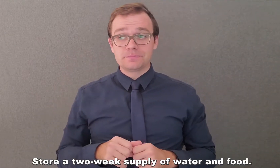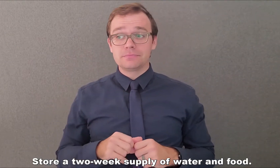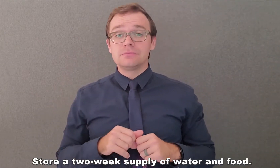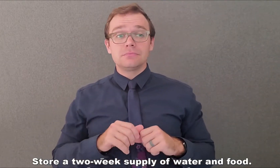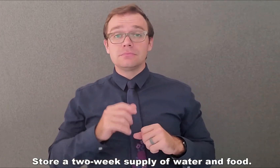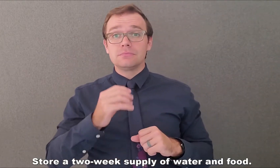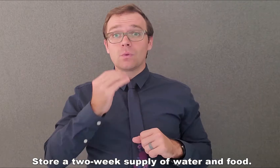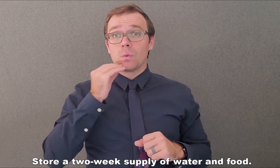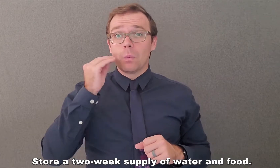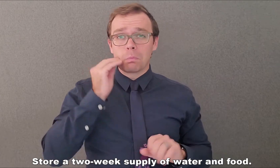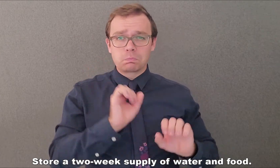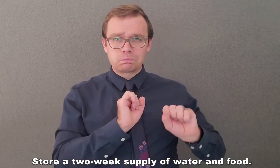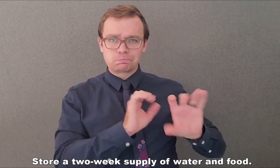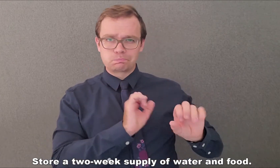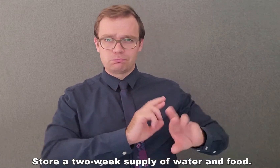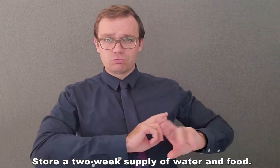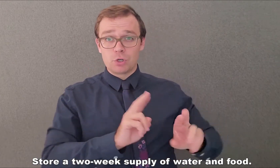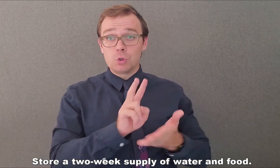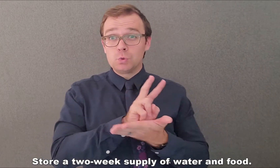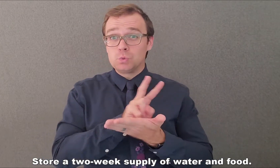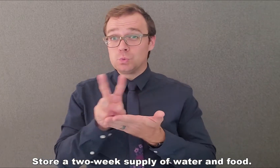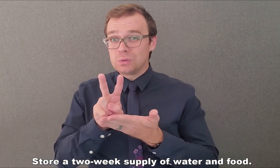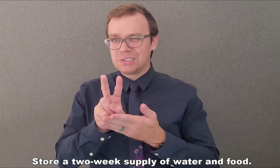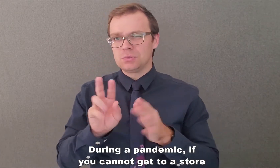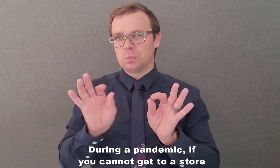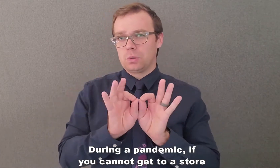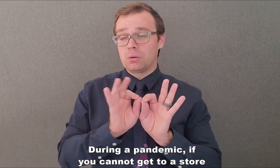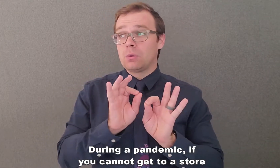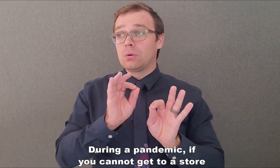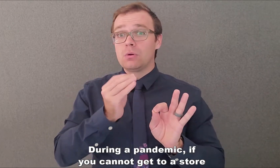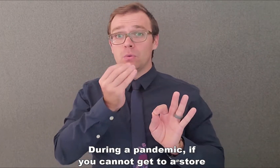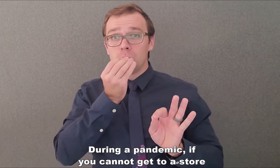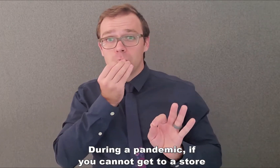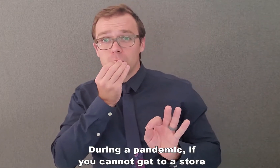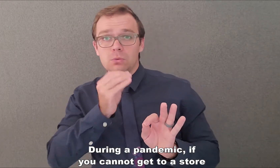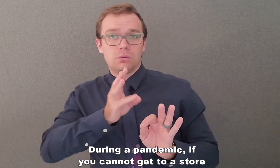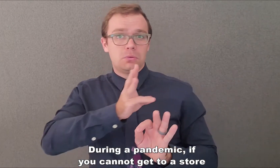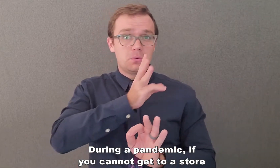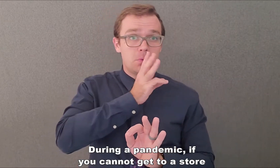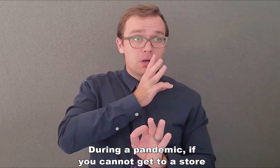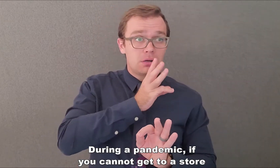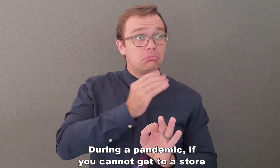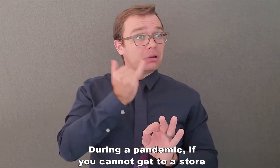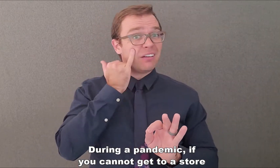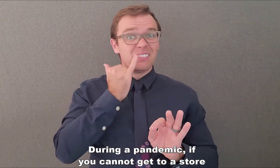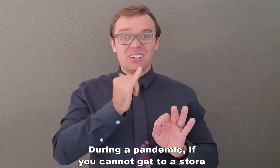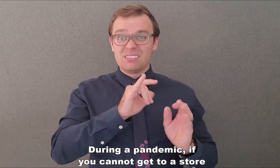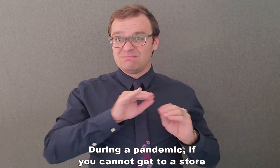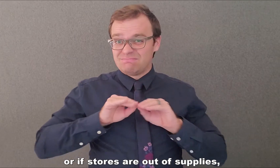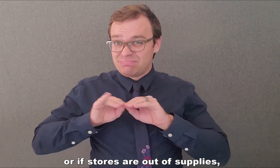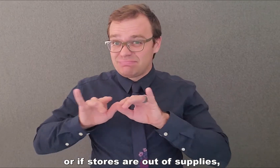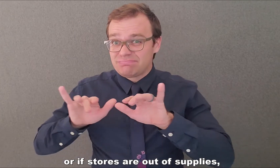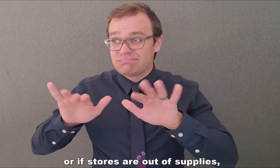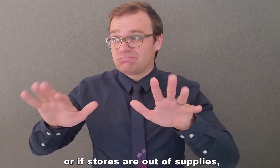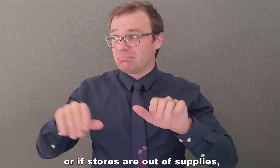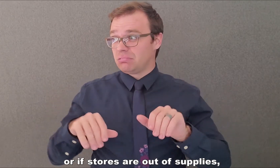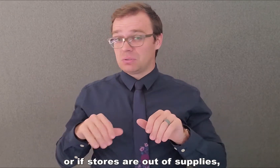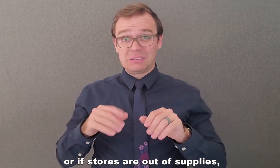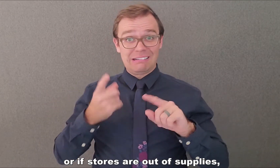2-week supply of water and food. During a pandemic, if you cannot get to a store or if stores are out of